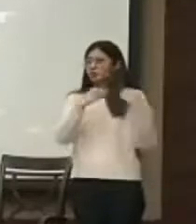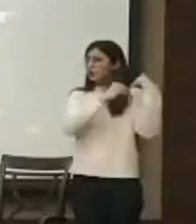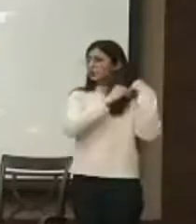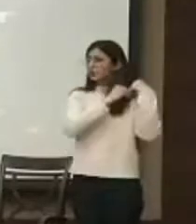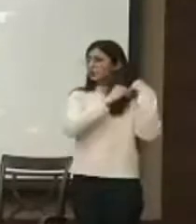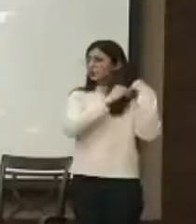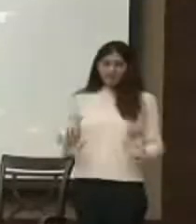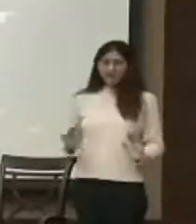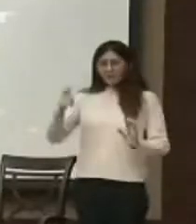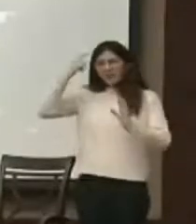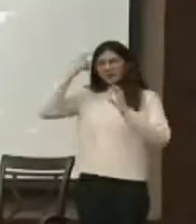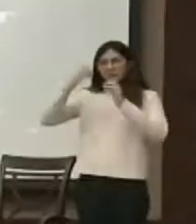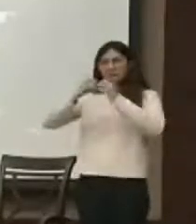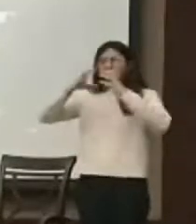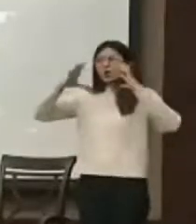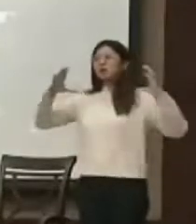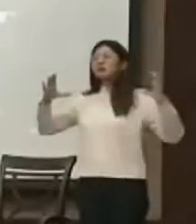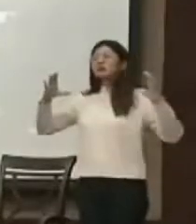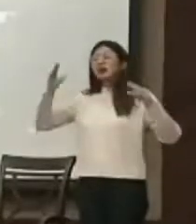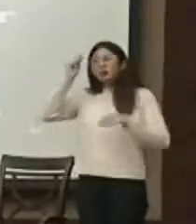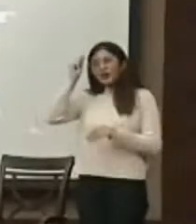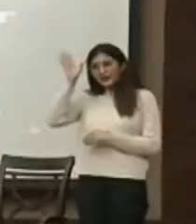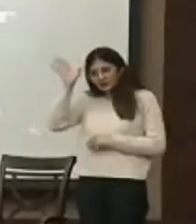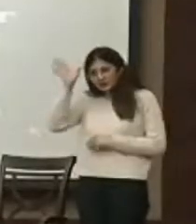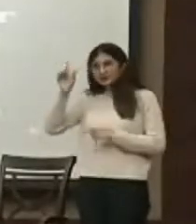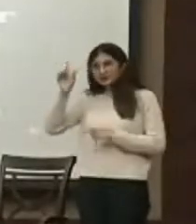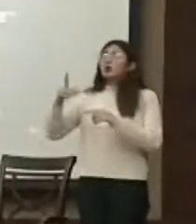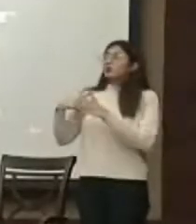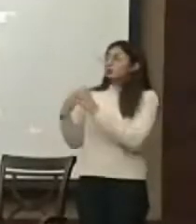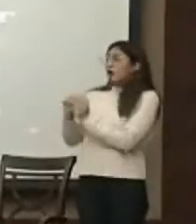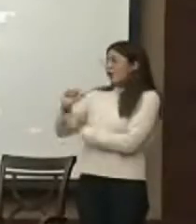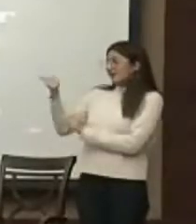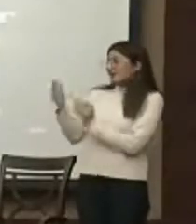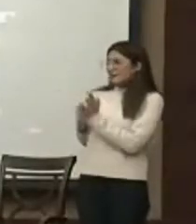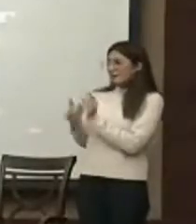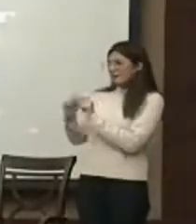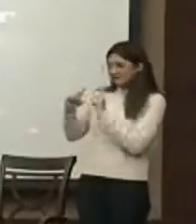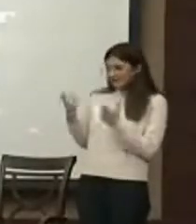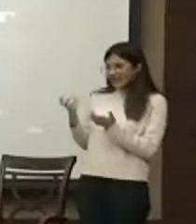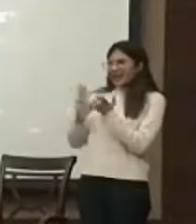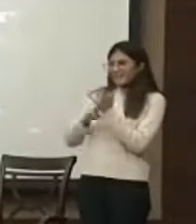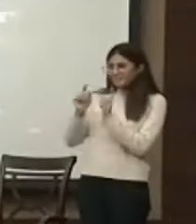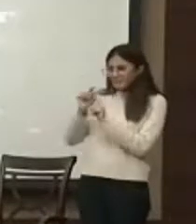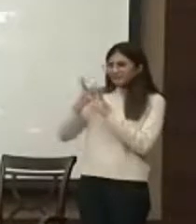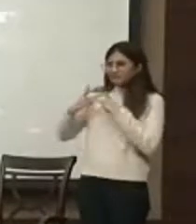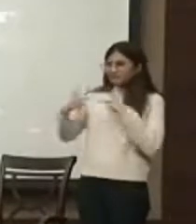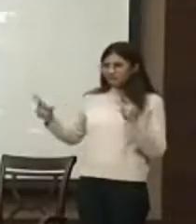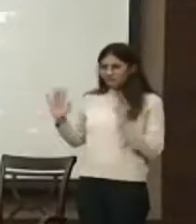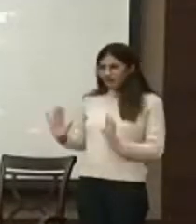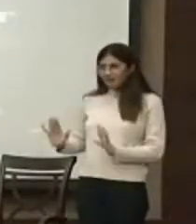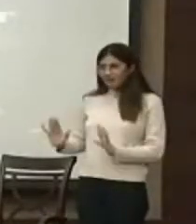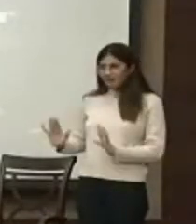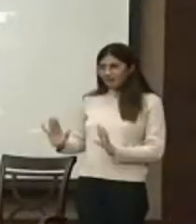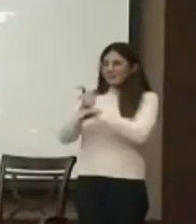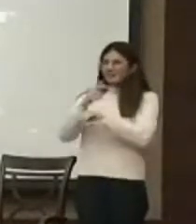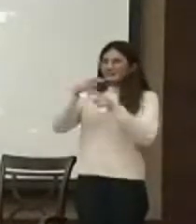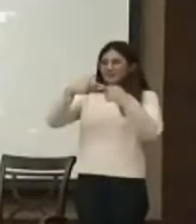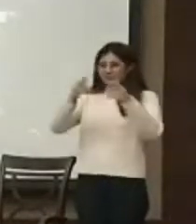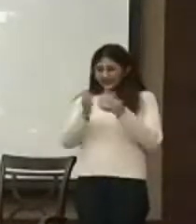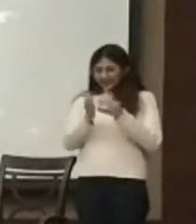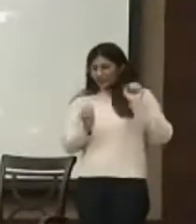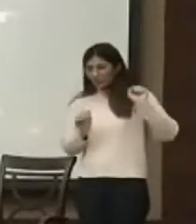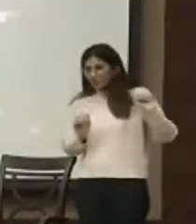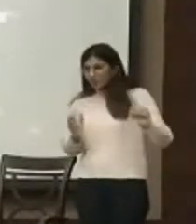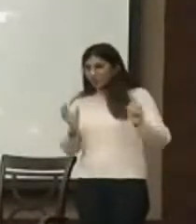to broaden that sense of awareness with our fellow parliamentarians, with our fellow MPs, take it to the chairman of the standing committees, take it to